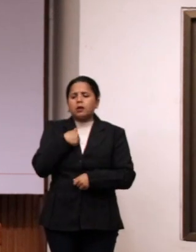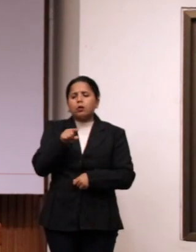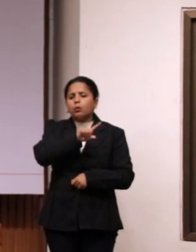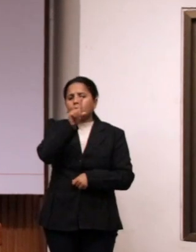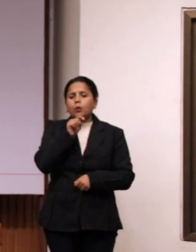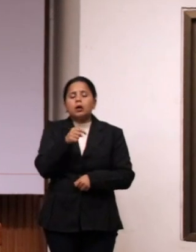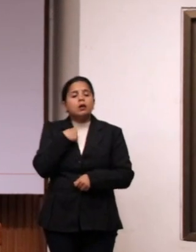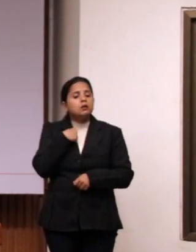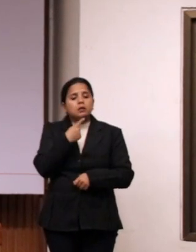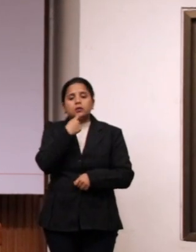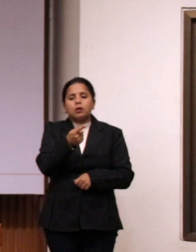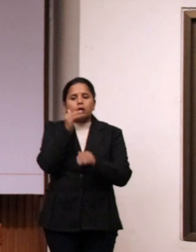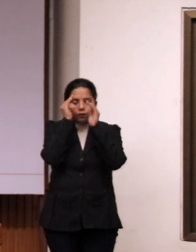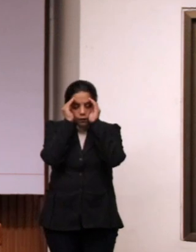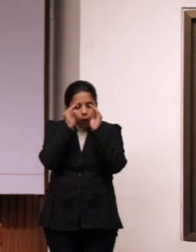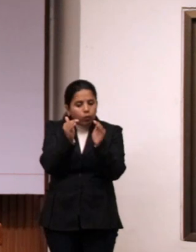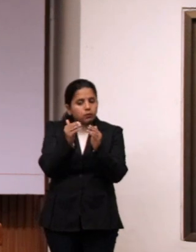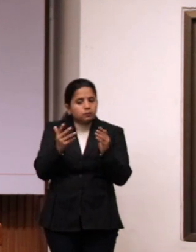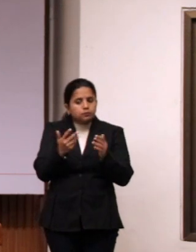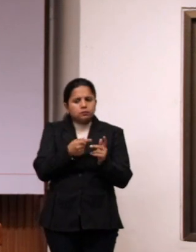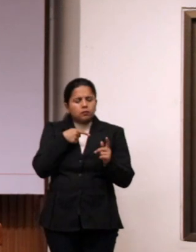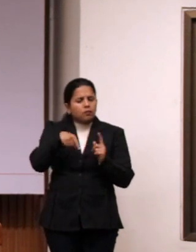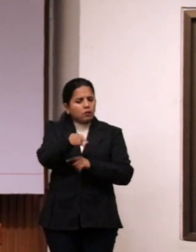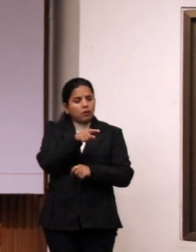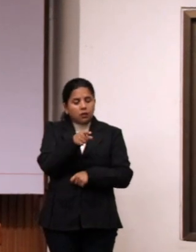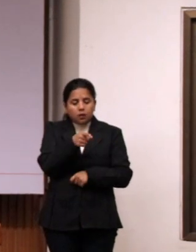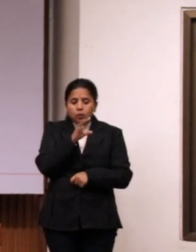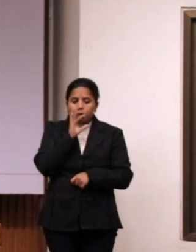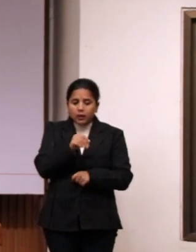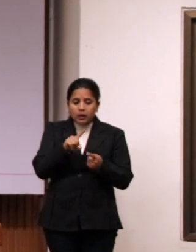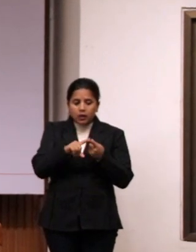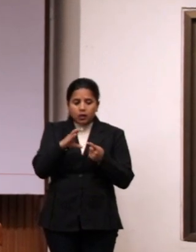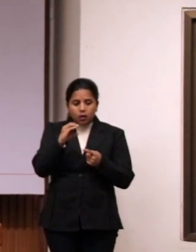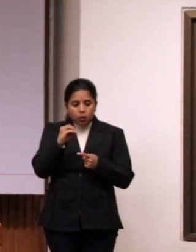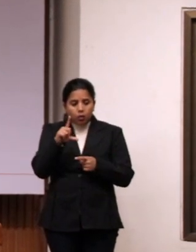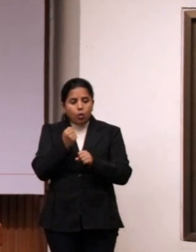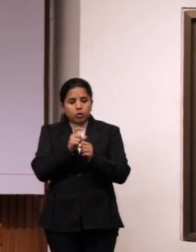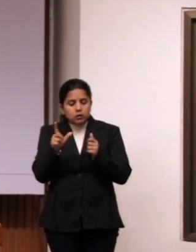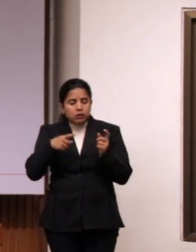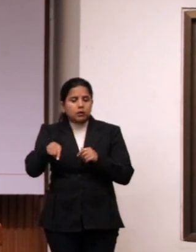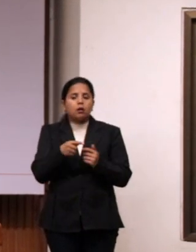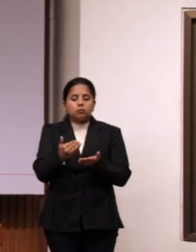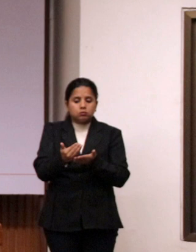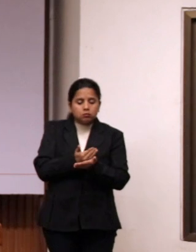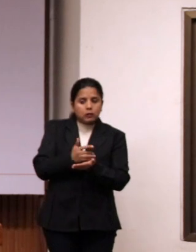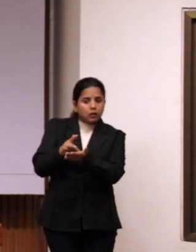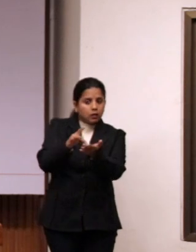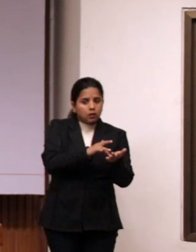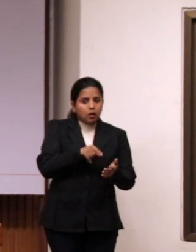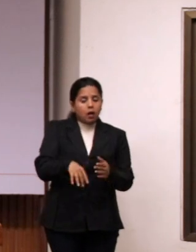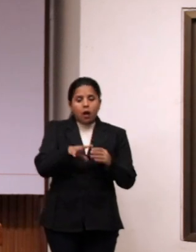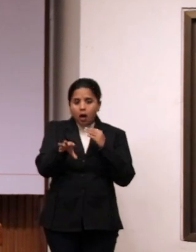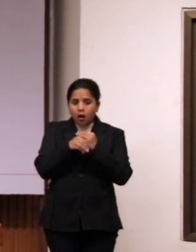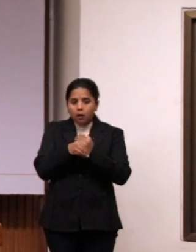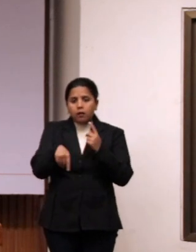very particularly focuses on that whether these ecological restoration sites contribute in adding to